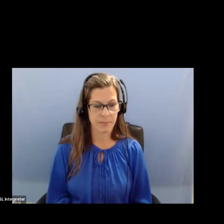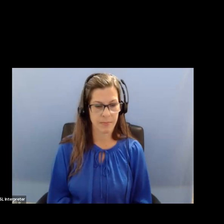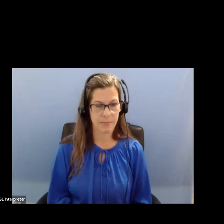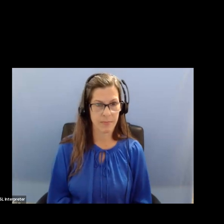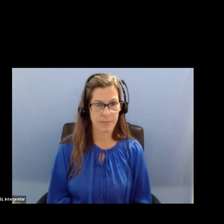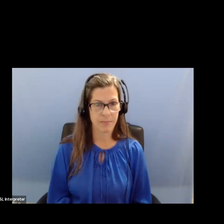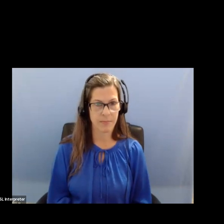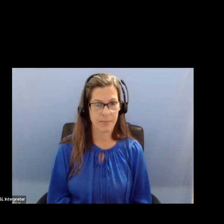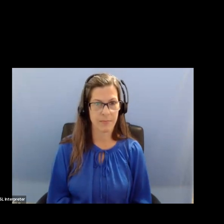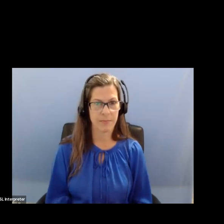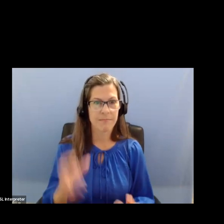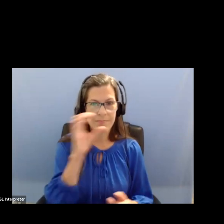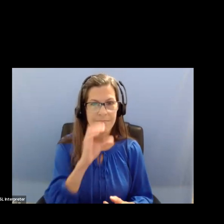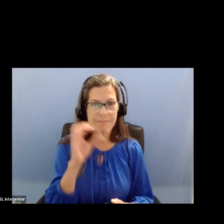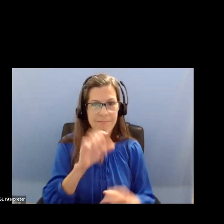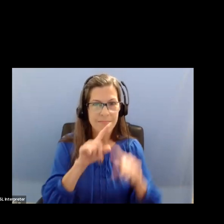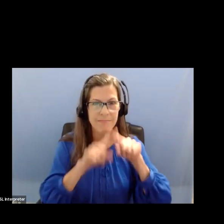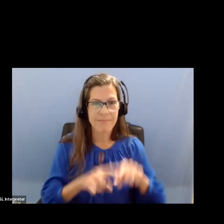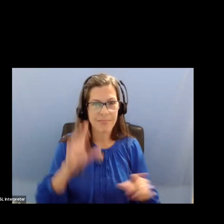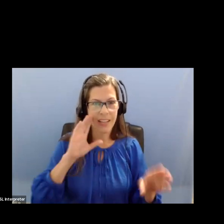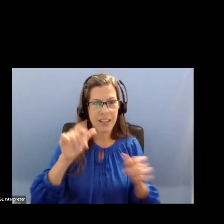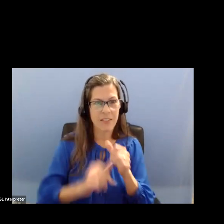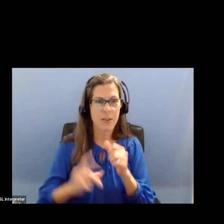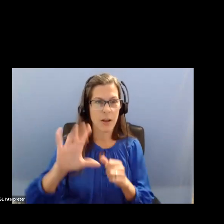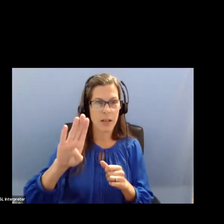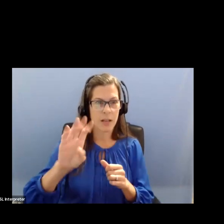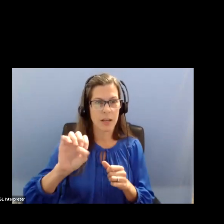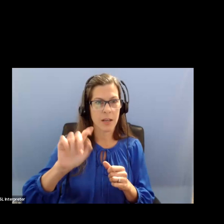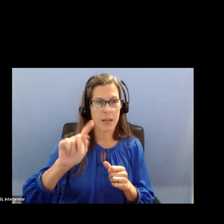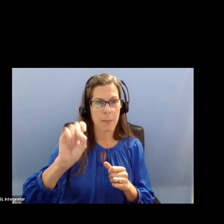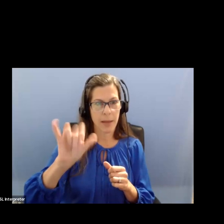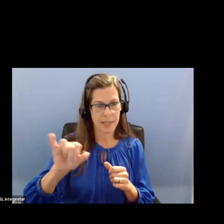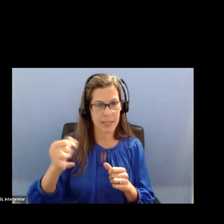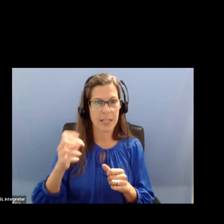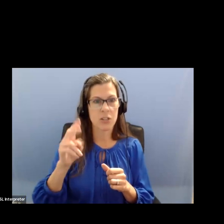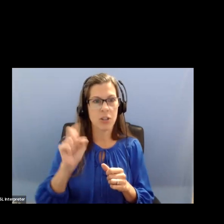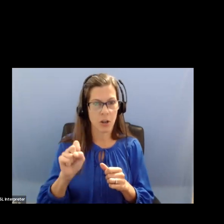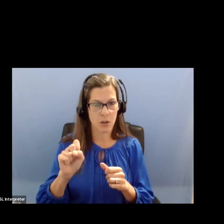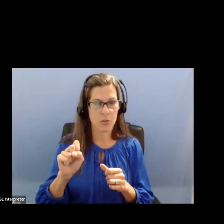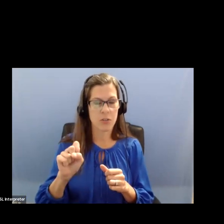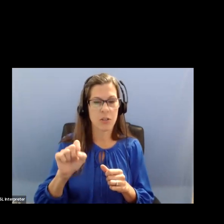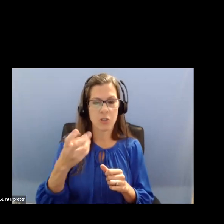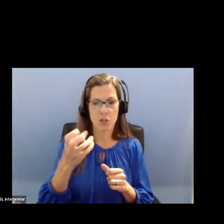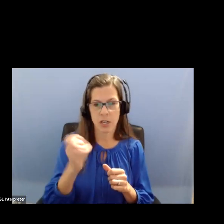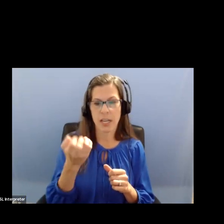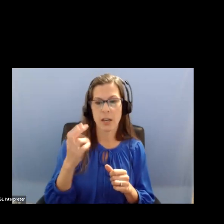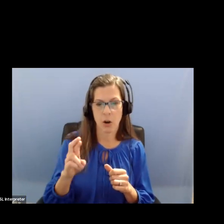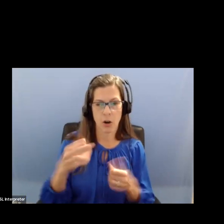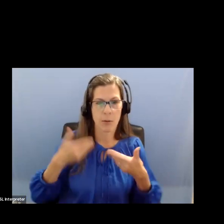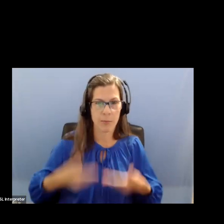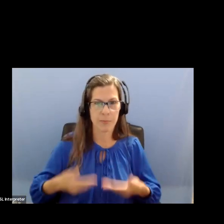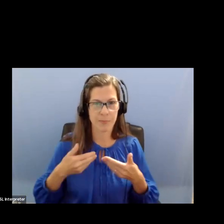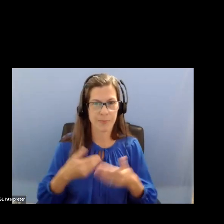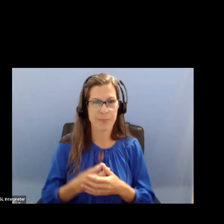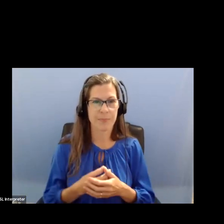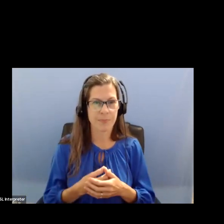Looking for the mute button. Hi, everyone. Betsy Jones, Health Management Associates. I use she, her pronouns.